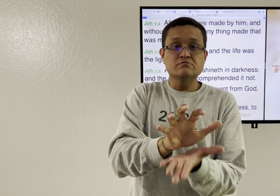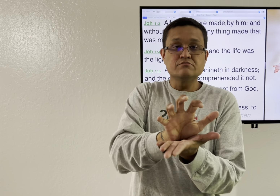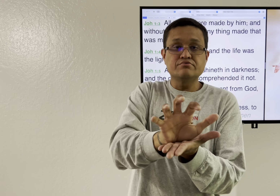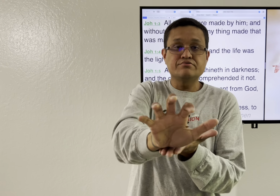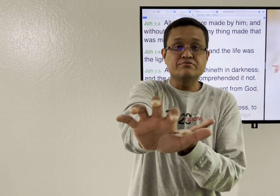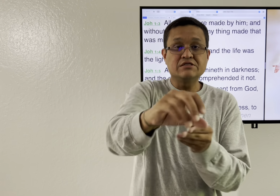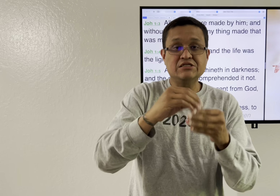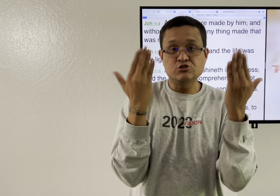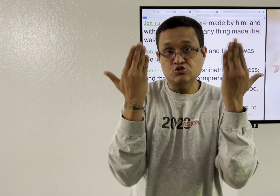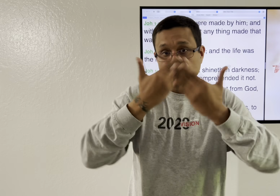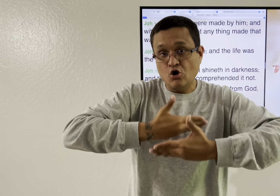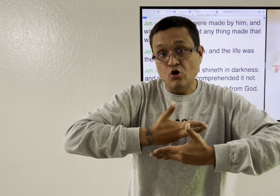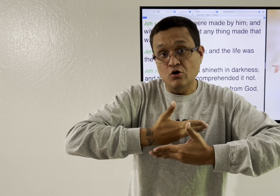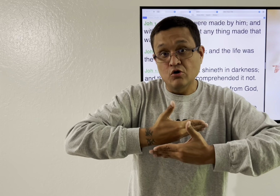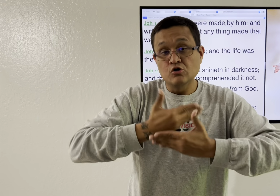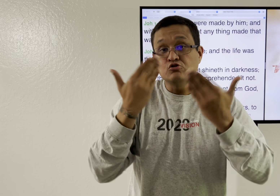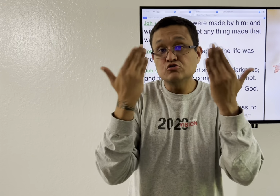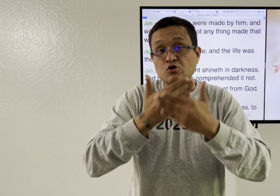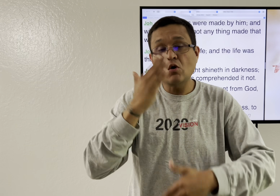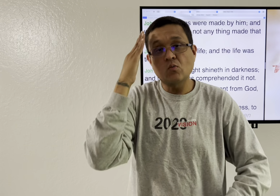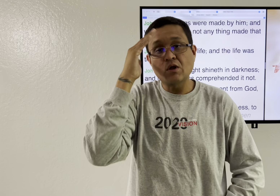Light will always push out the darkness.